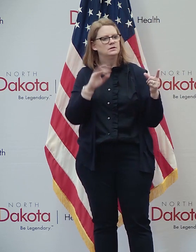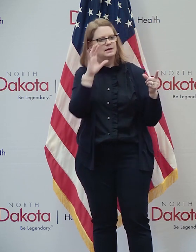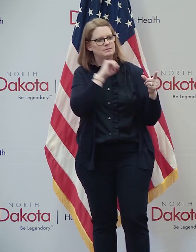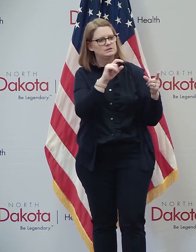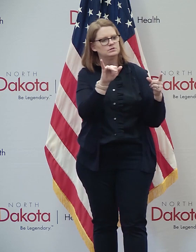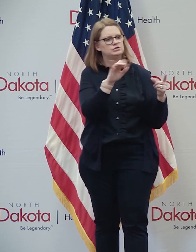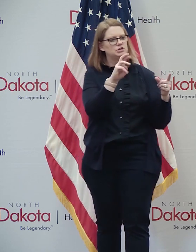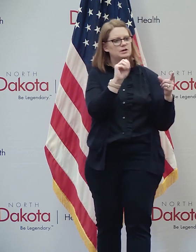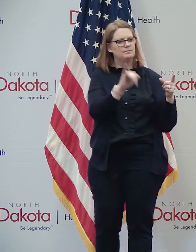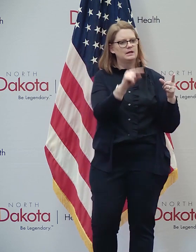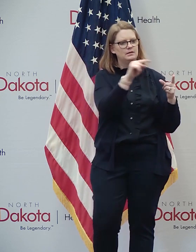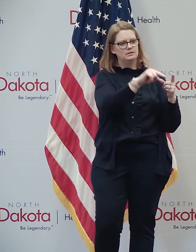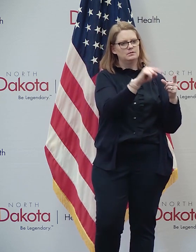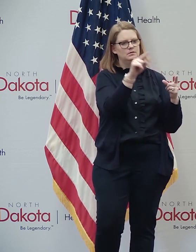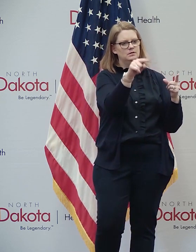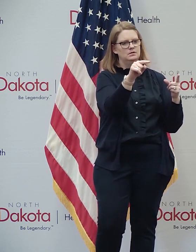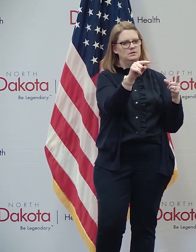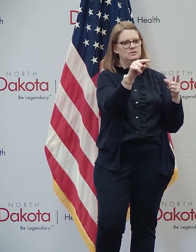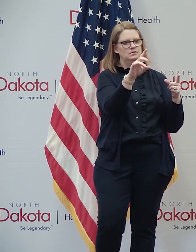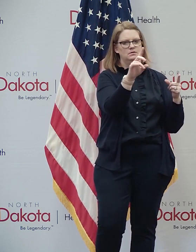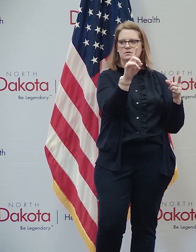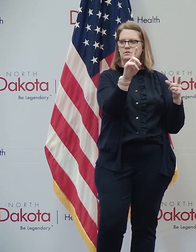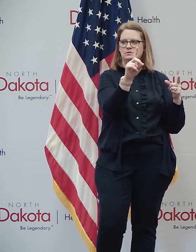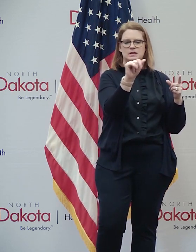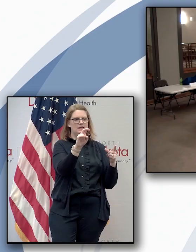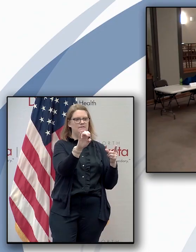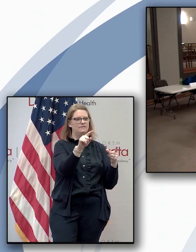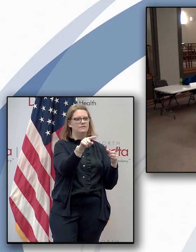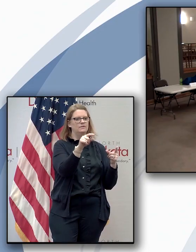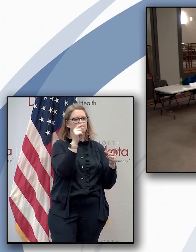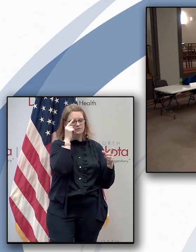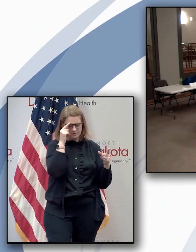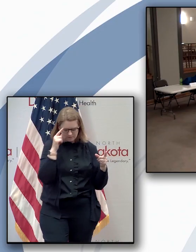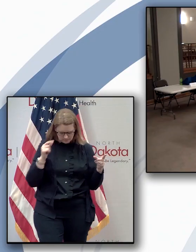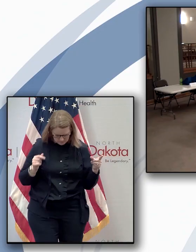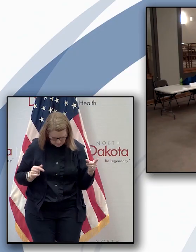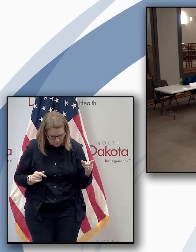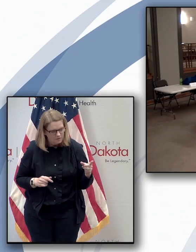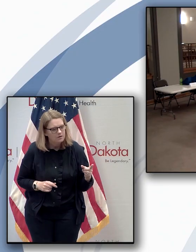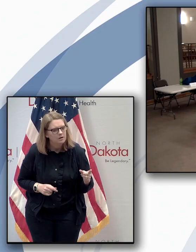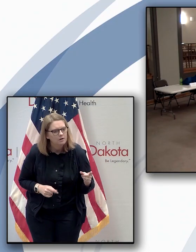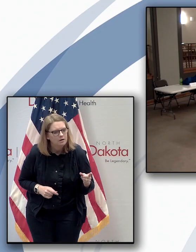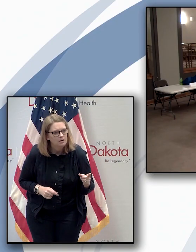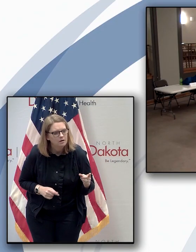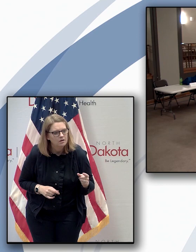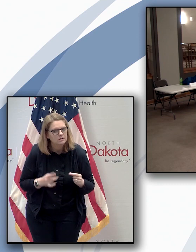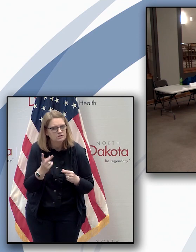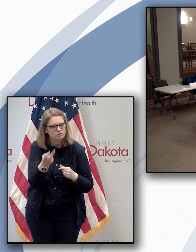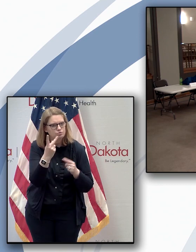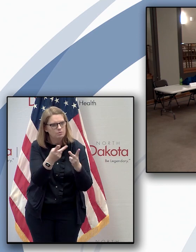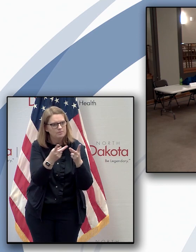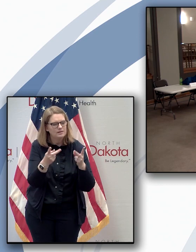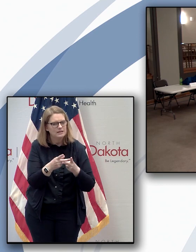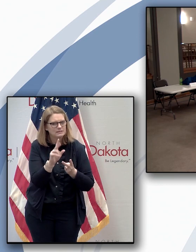at any given time, somewhere between 30 to 40% of the hospitalizations in Grand Forks and Fargo were Minnesotans.